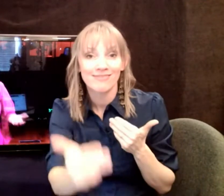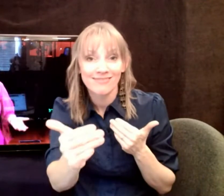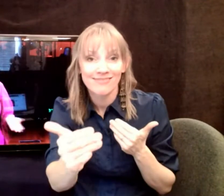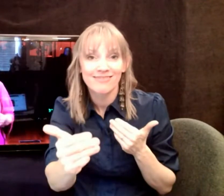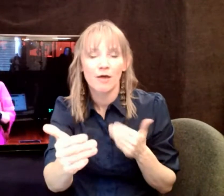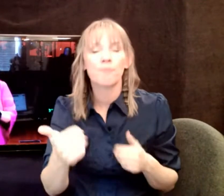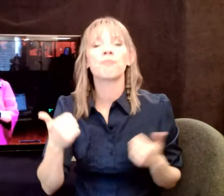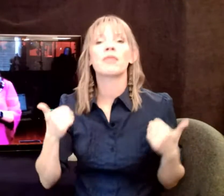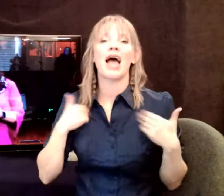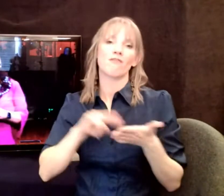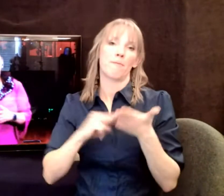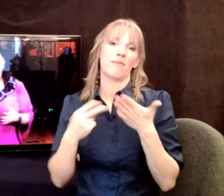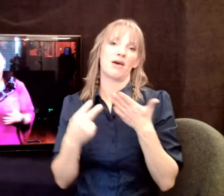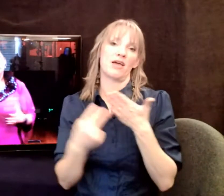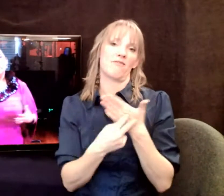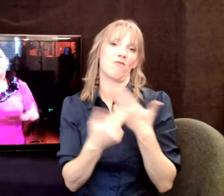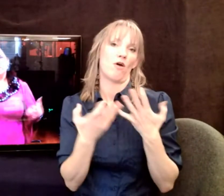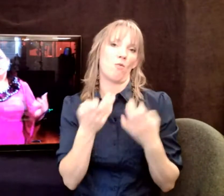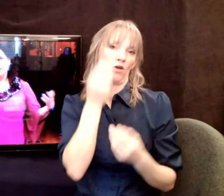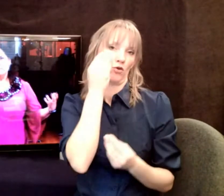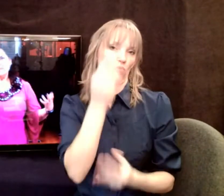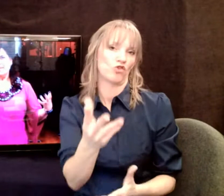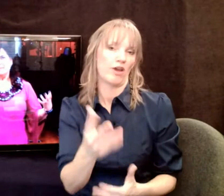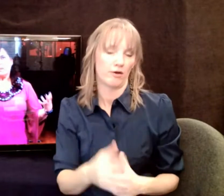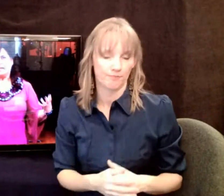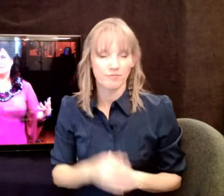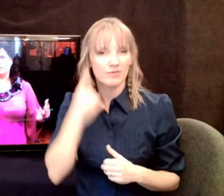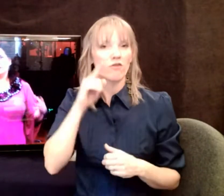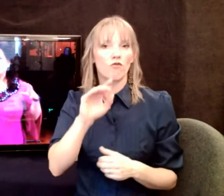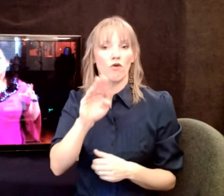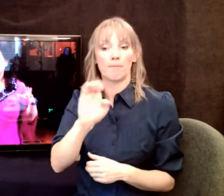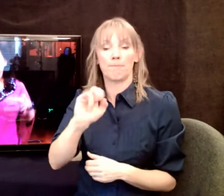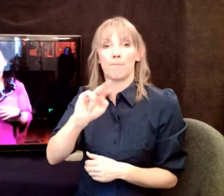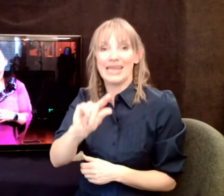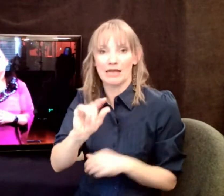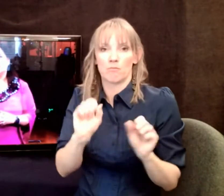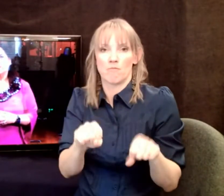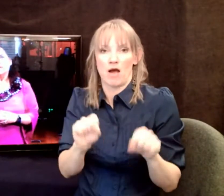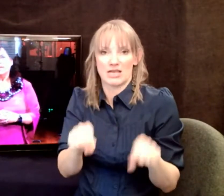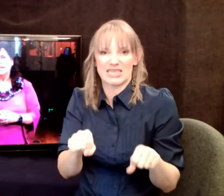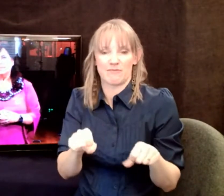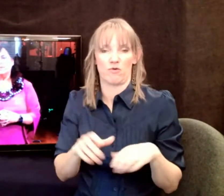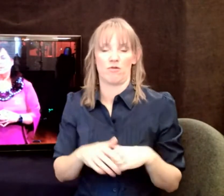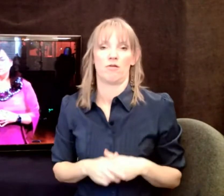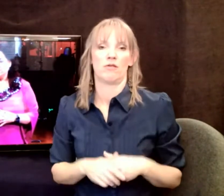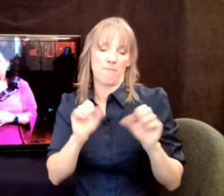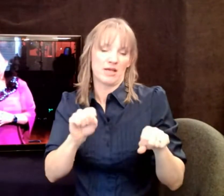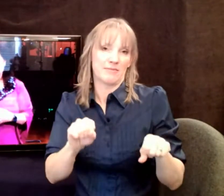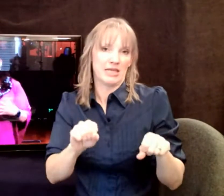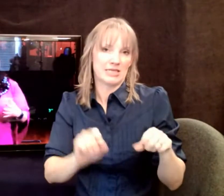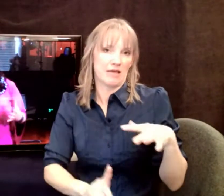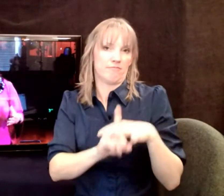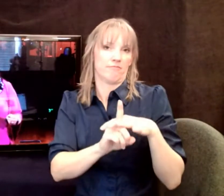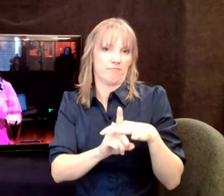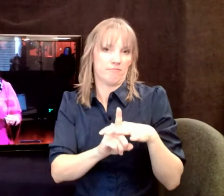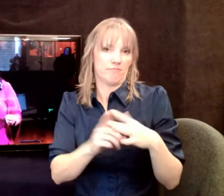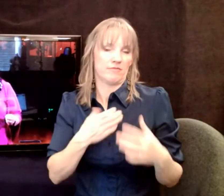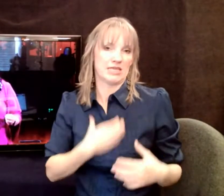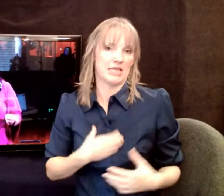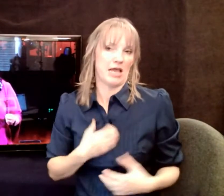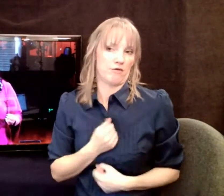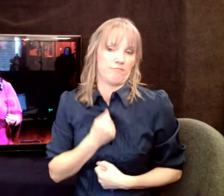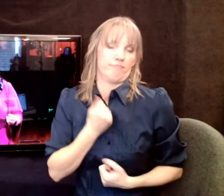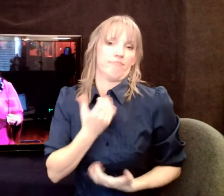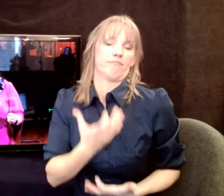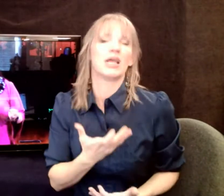have a metaphor for this that I'd like to share for being possible and the possibilities that seek to emerge. I don't mean this metaphor to